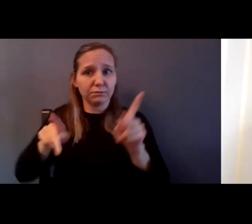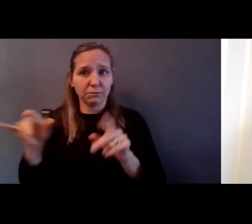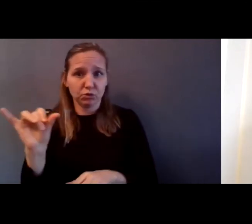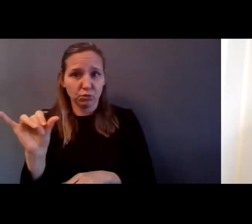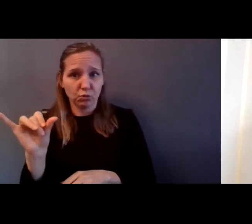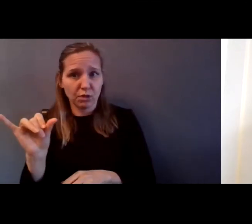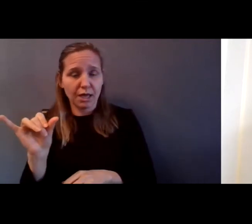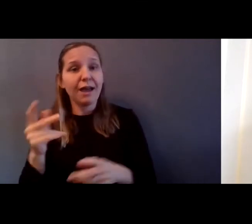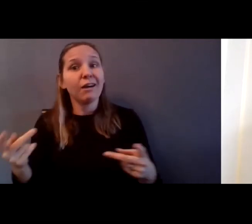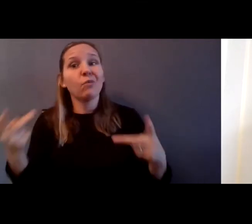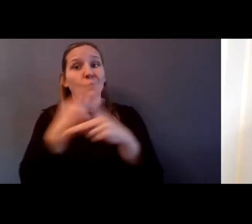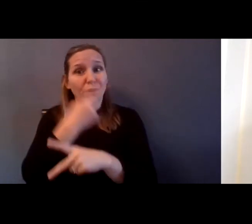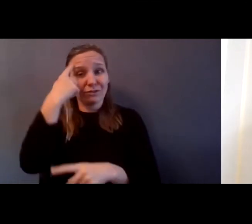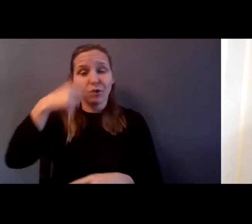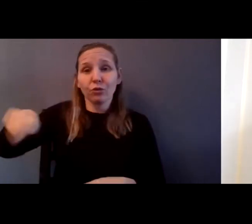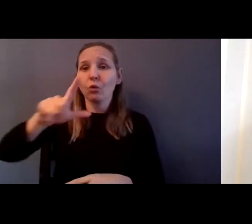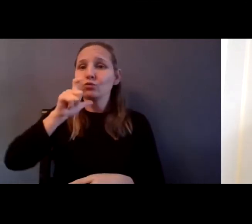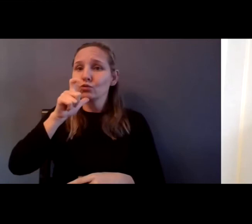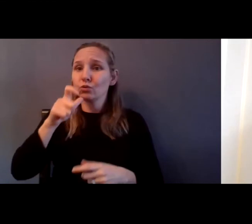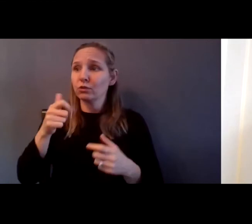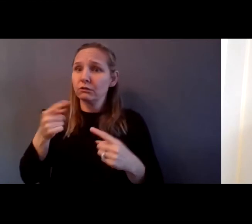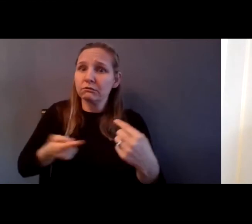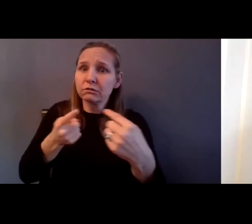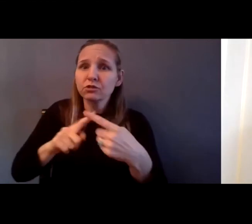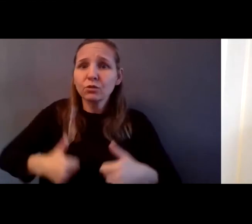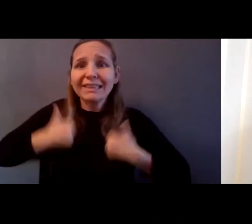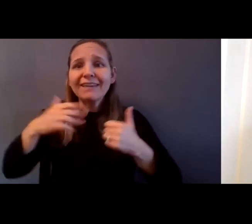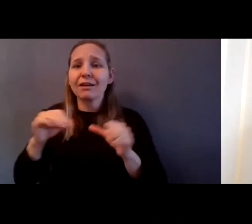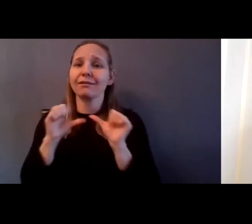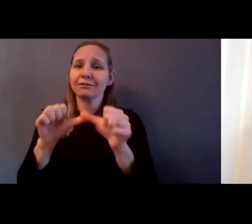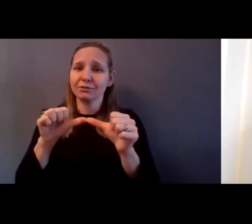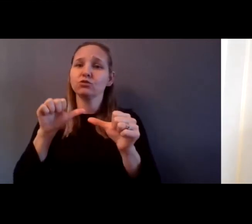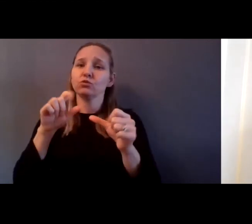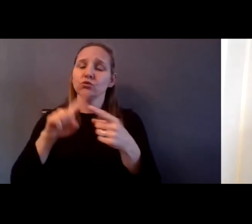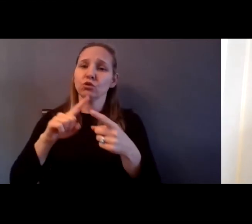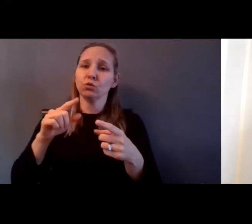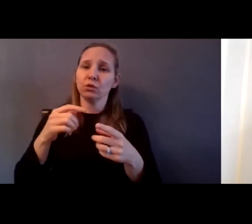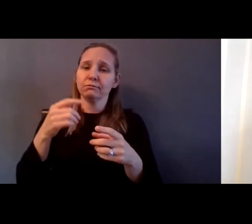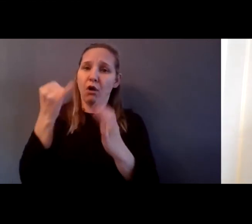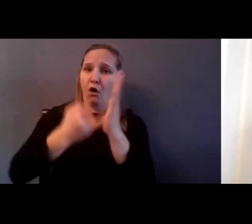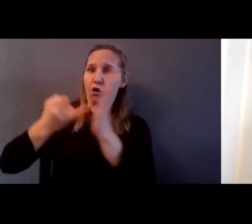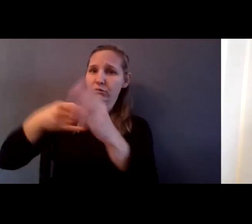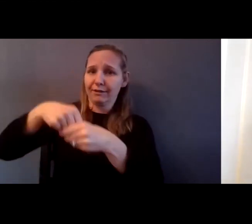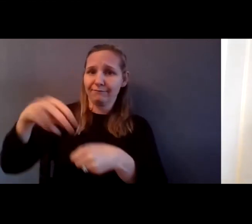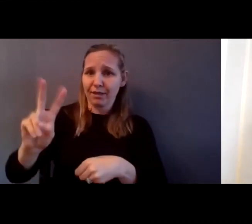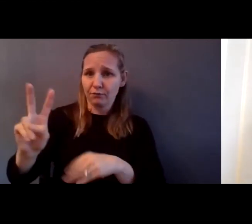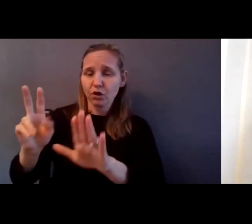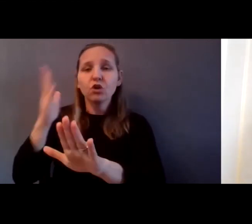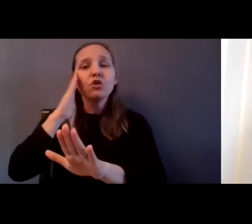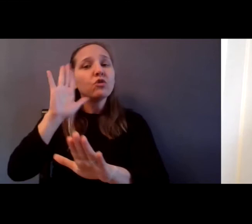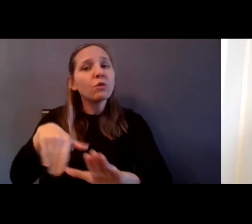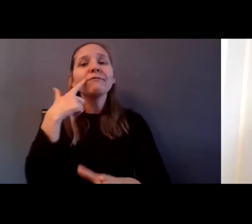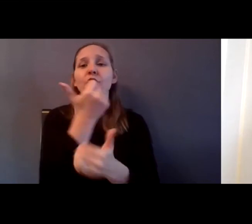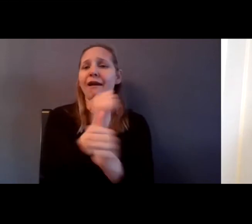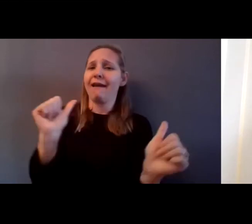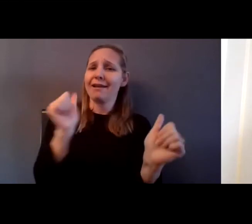those who are struggling to live and maintain a practice in Vancouver. As with any area of planning, it's crucial to bring